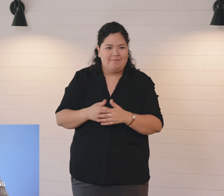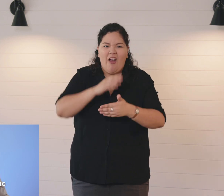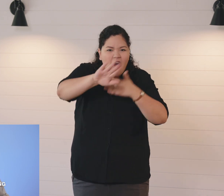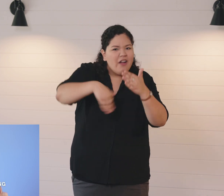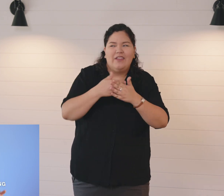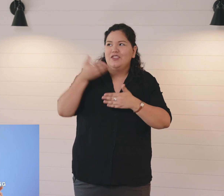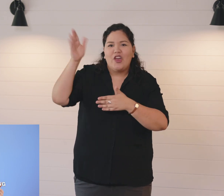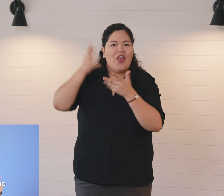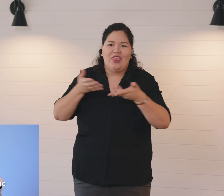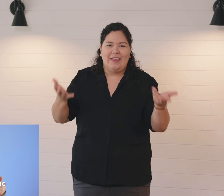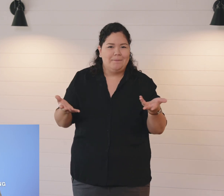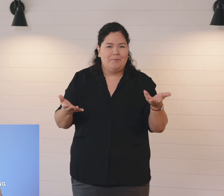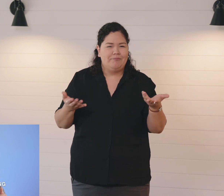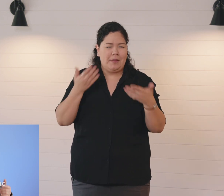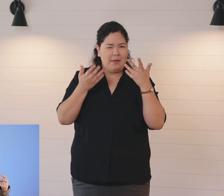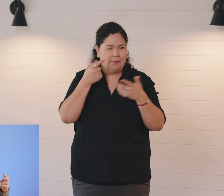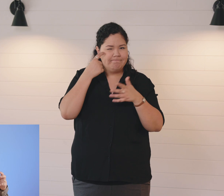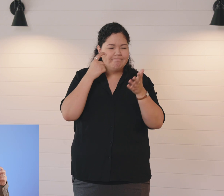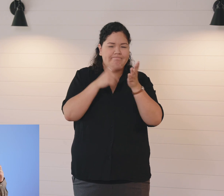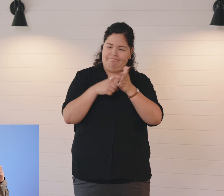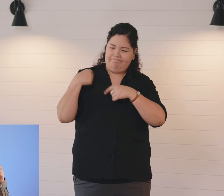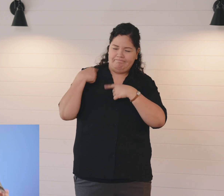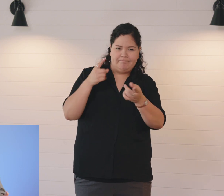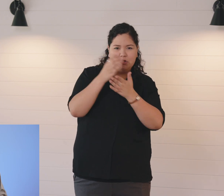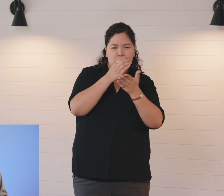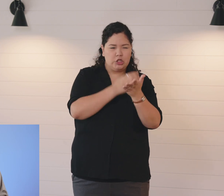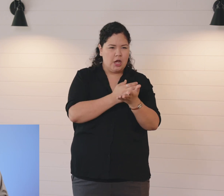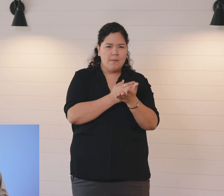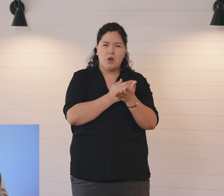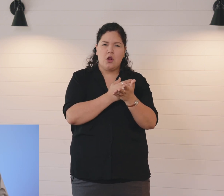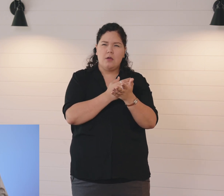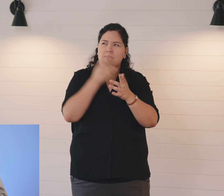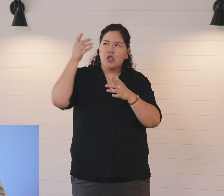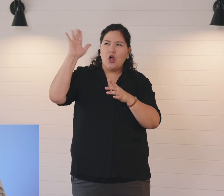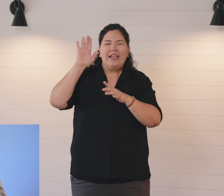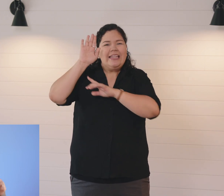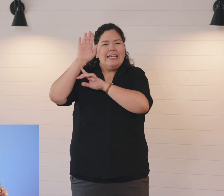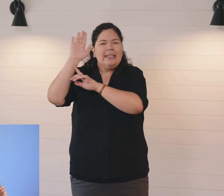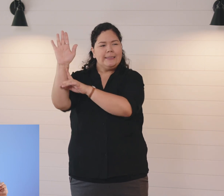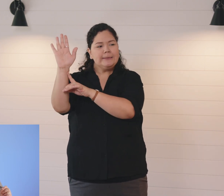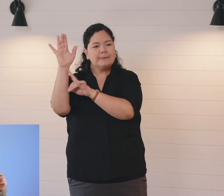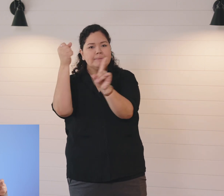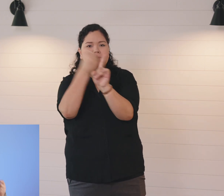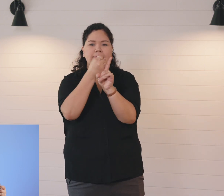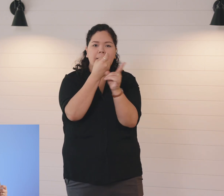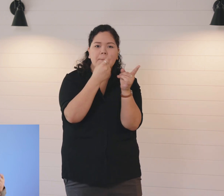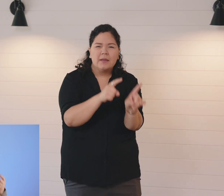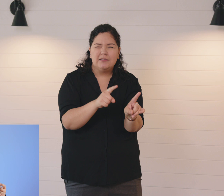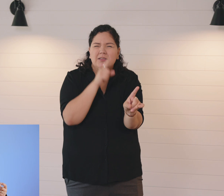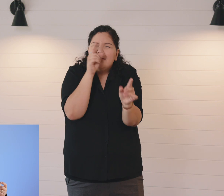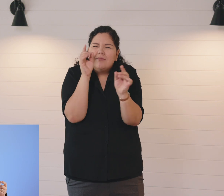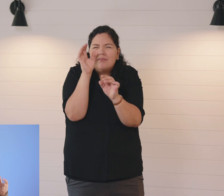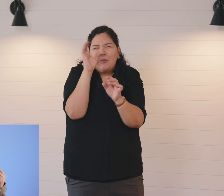God thing. I don't know if you've noticed through this chapter the providences of God, just the weird little things